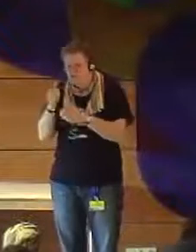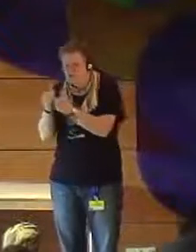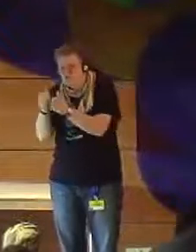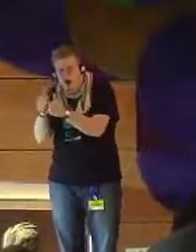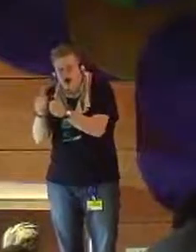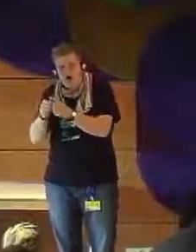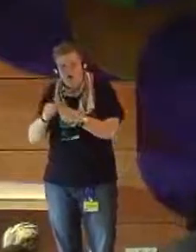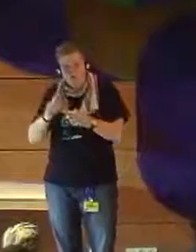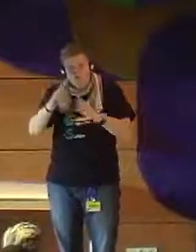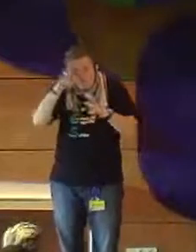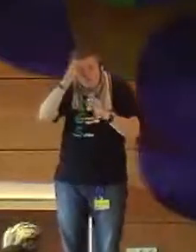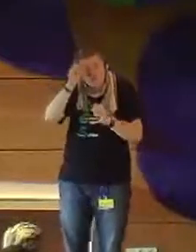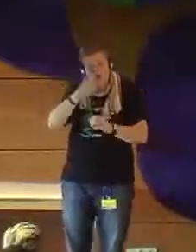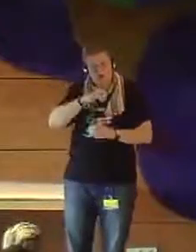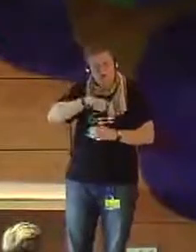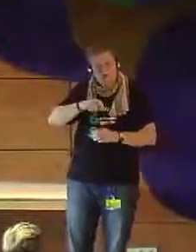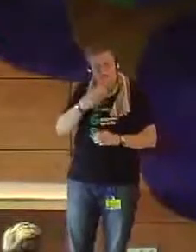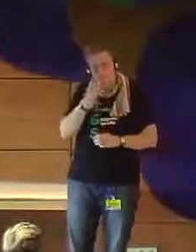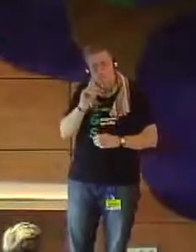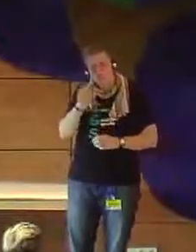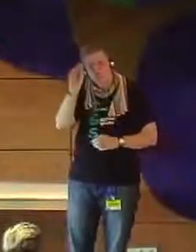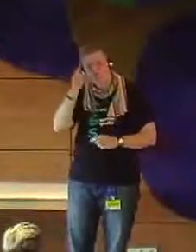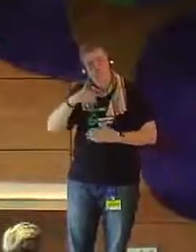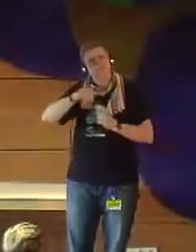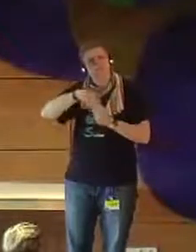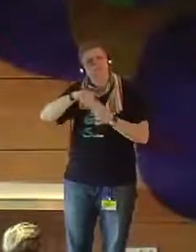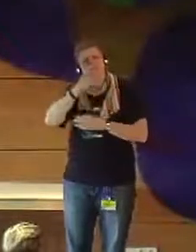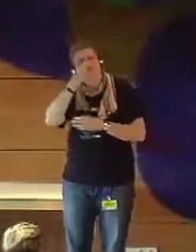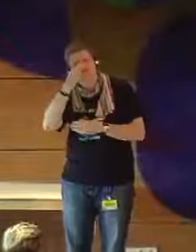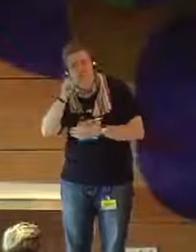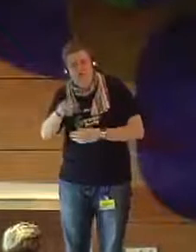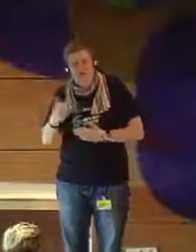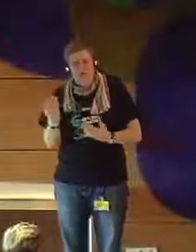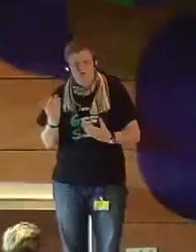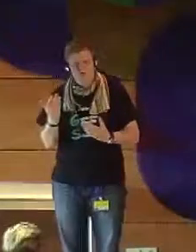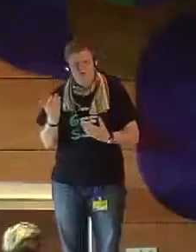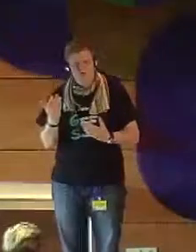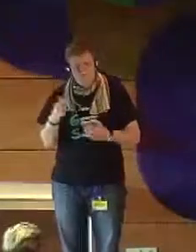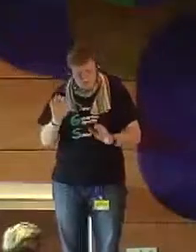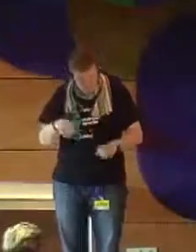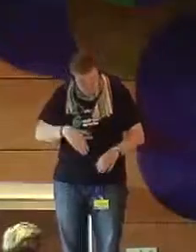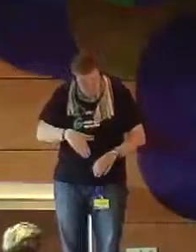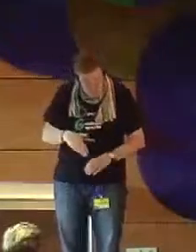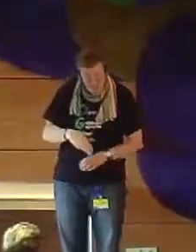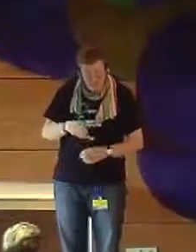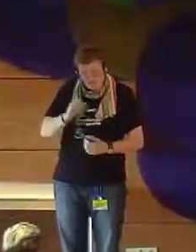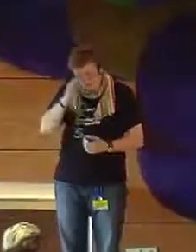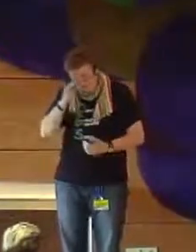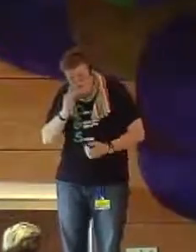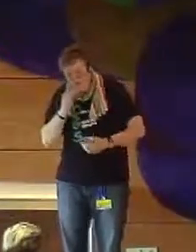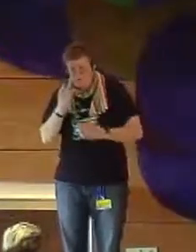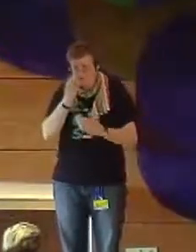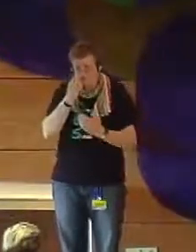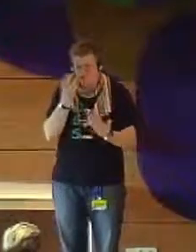to be individualized. And you know, one of the great benefits of running a clinic is I have a psychologist in that clinic